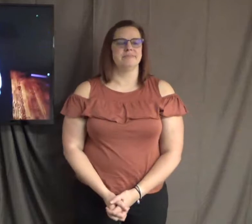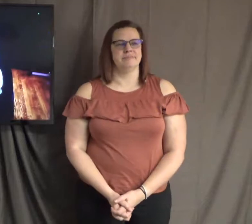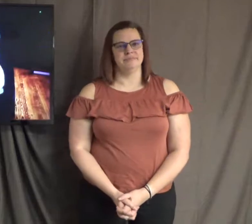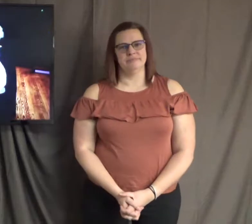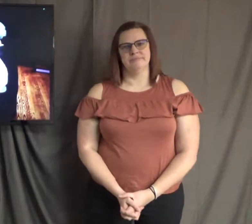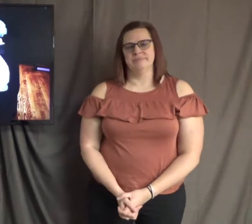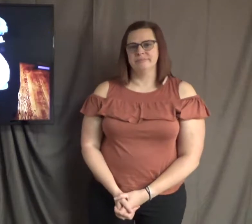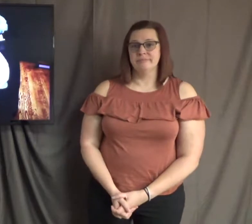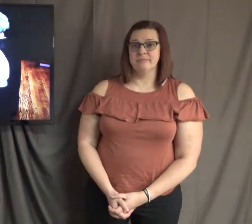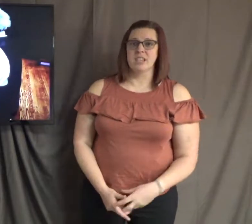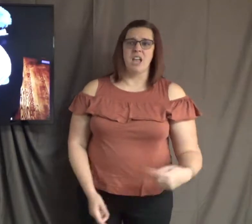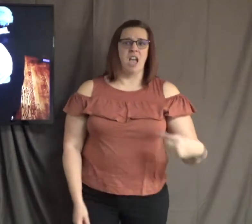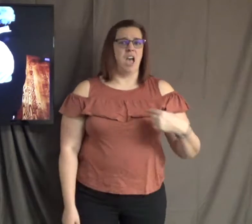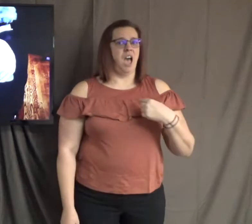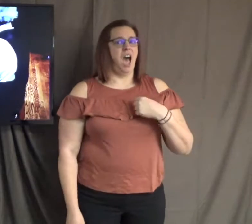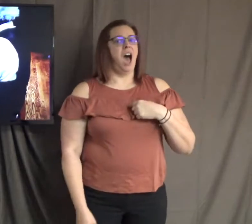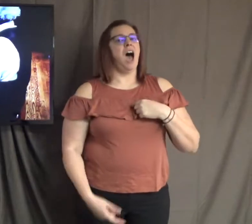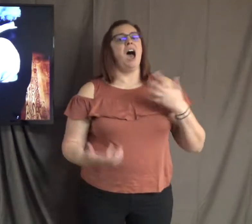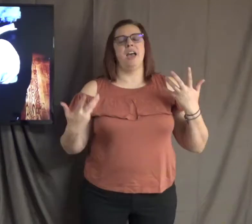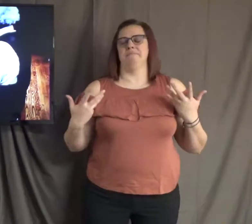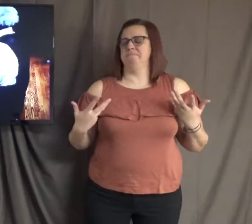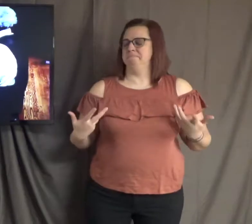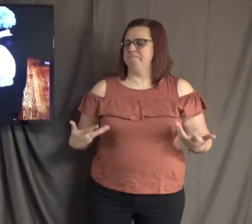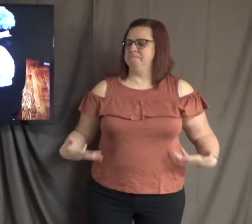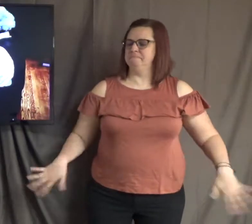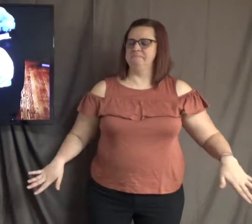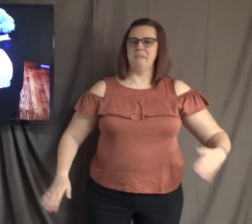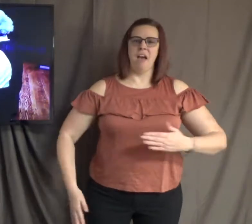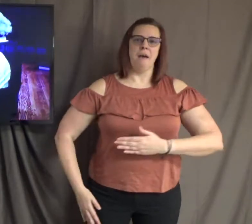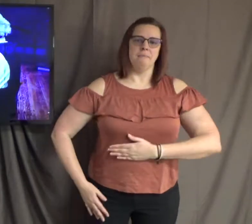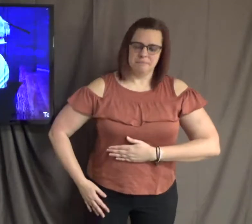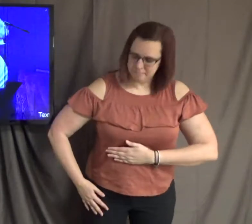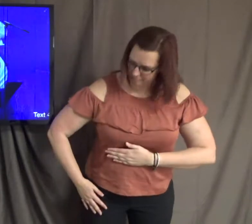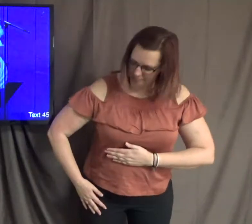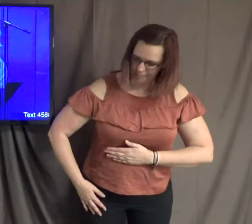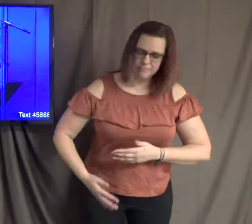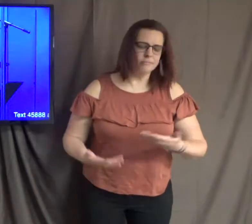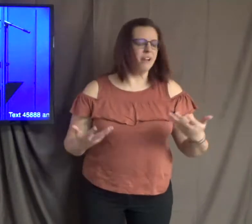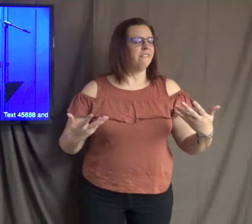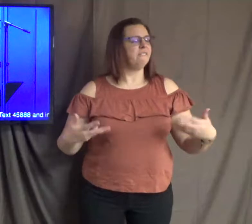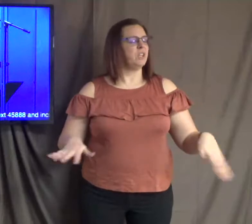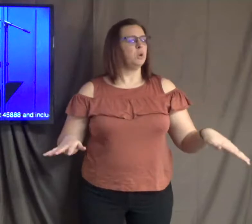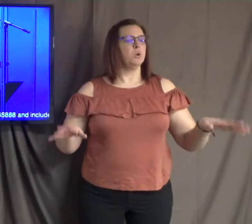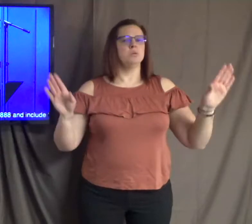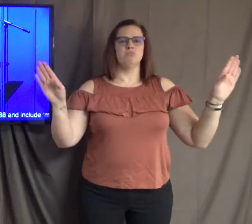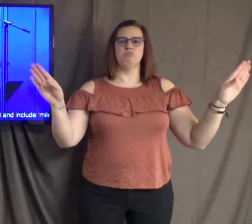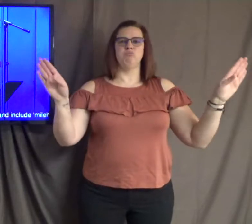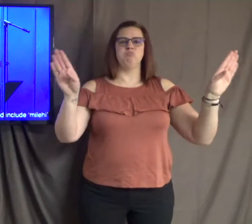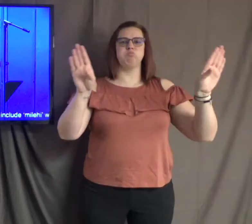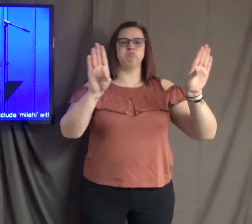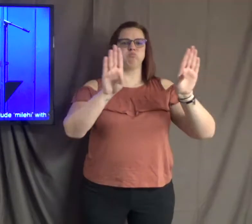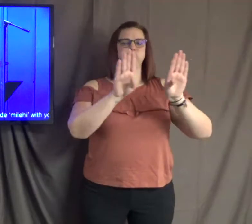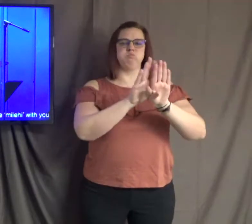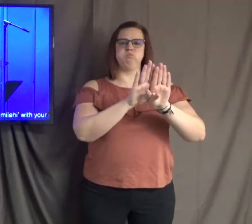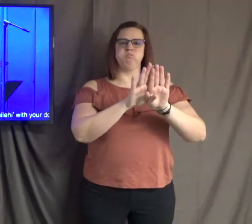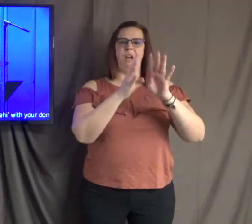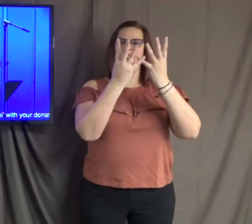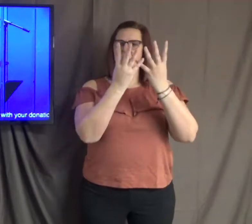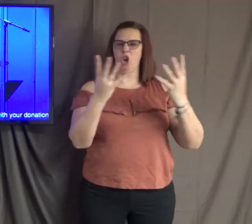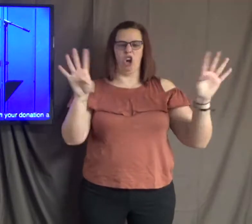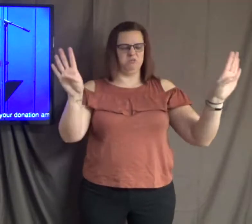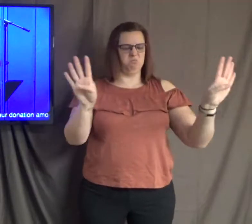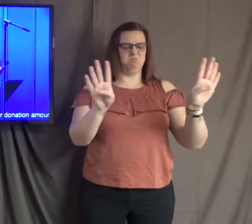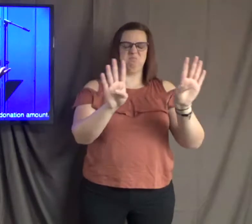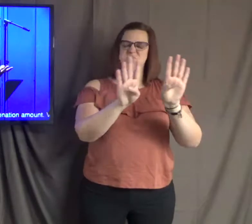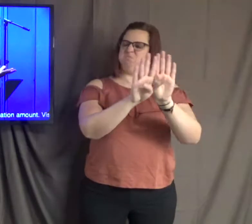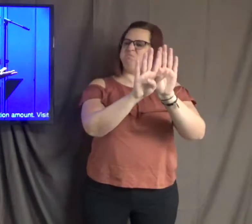I've taken my bows and my curtain calls. You